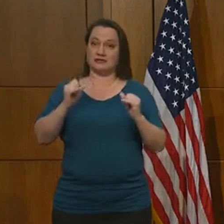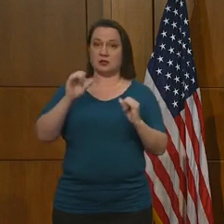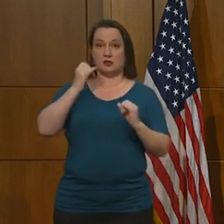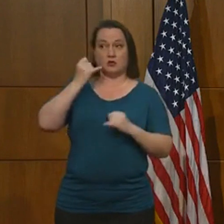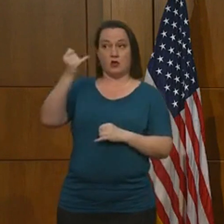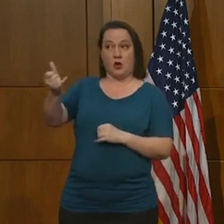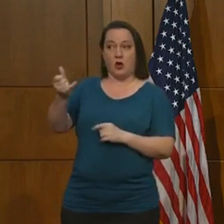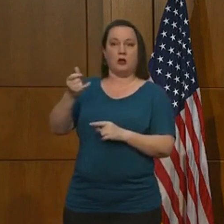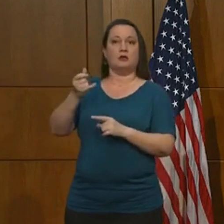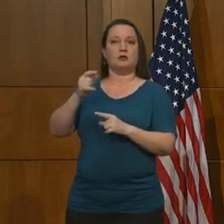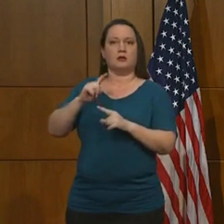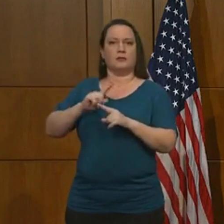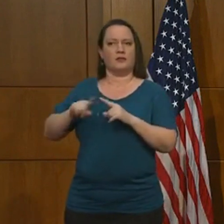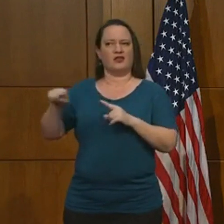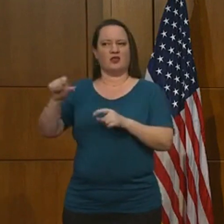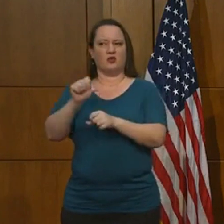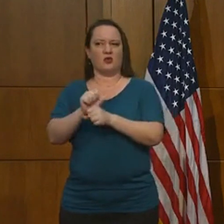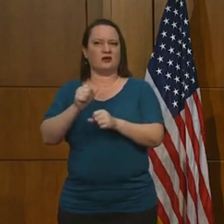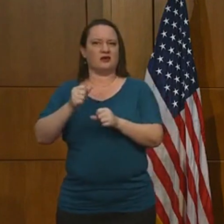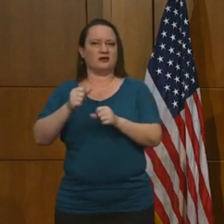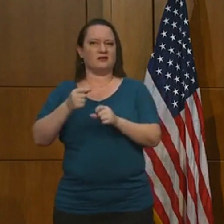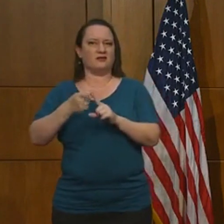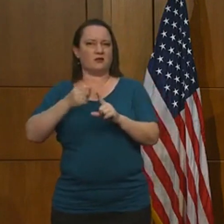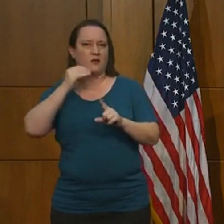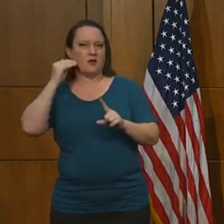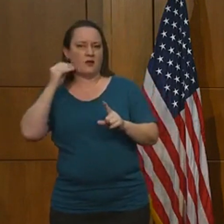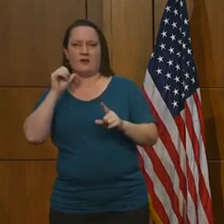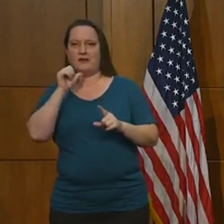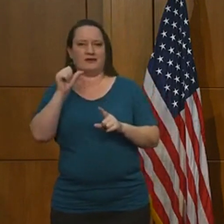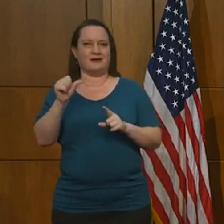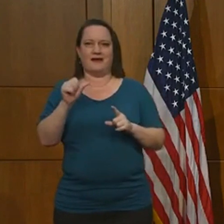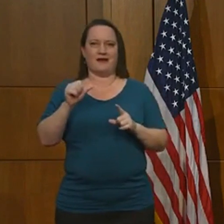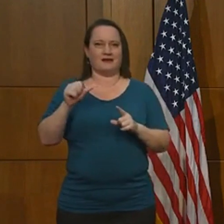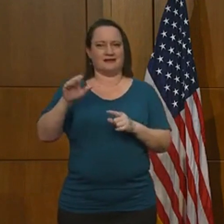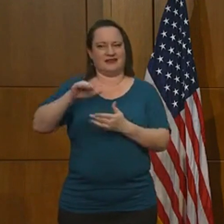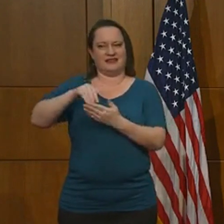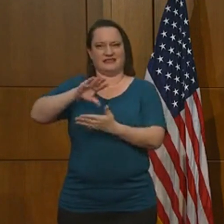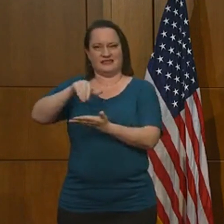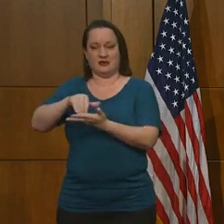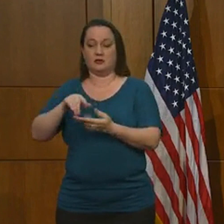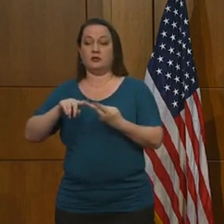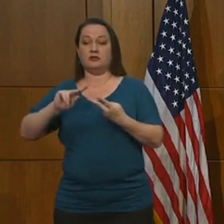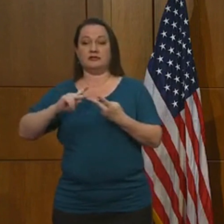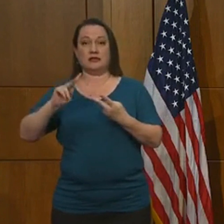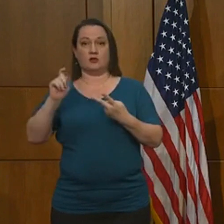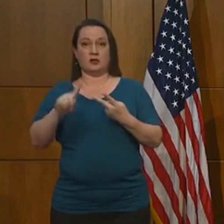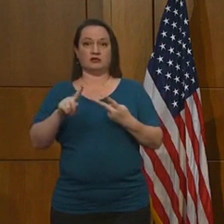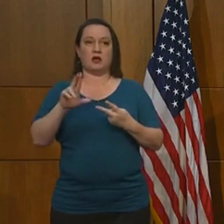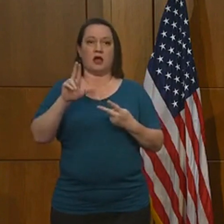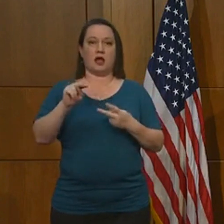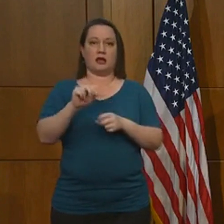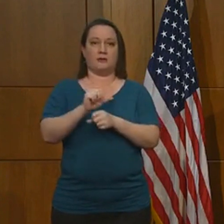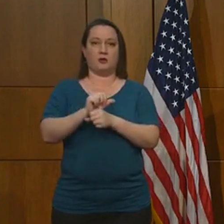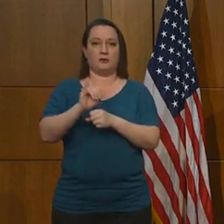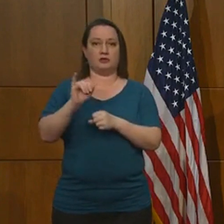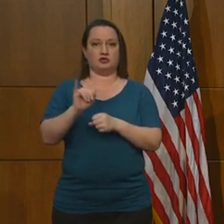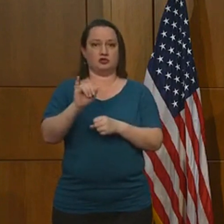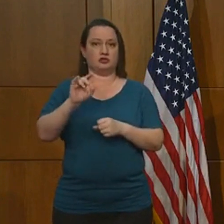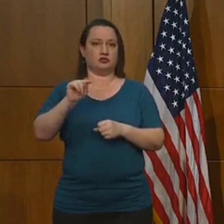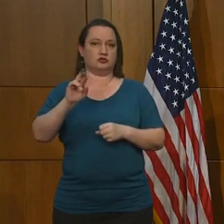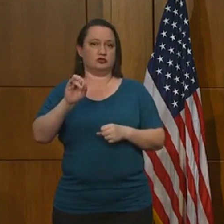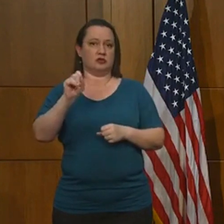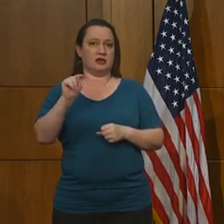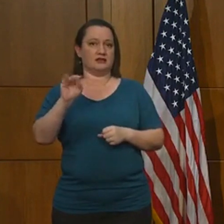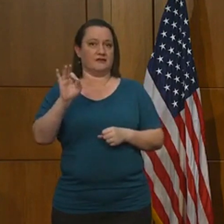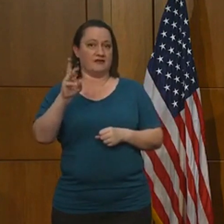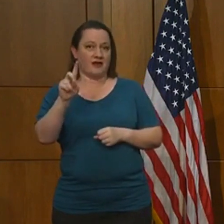working remotely. The second question is about the Unemployment Insurance Trust Fund. And this is about 80% of our employers pay into this trust fund